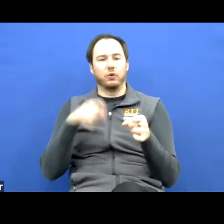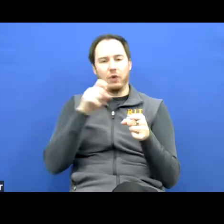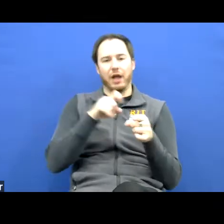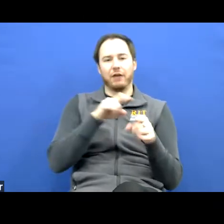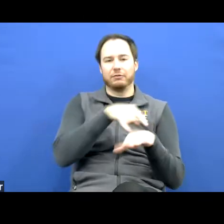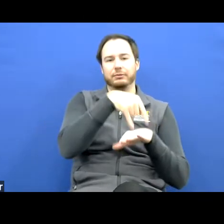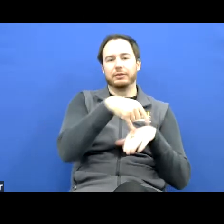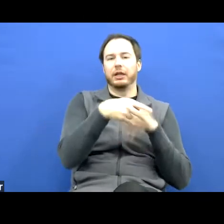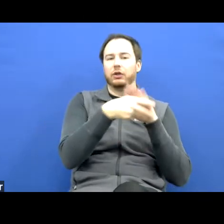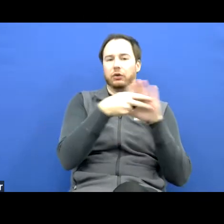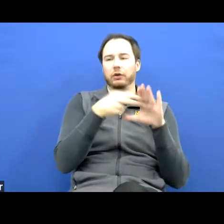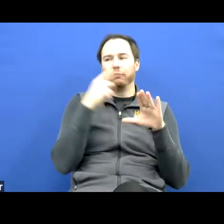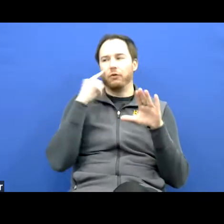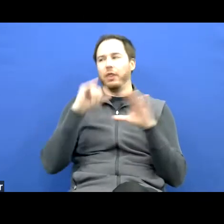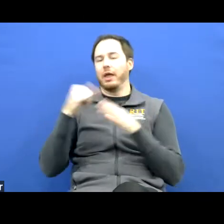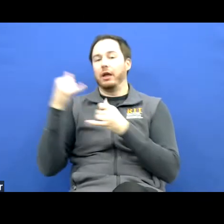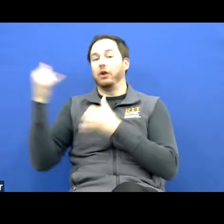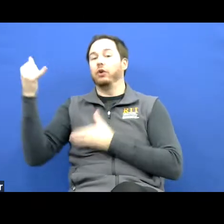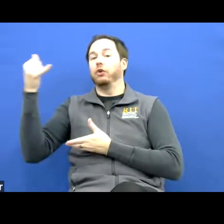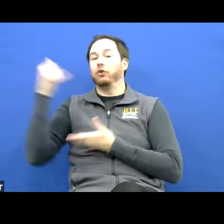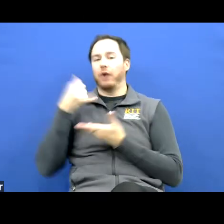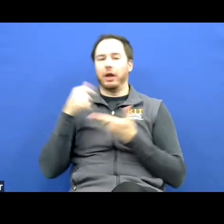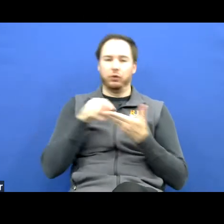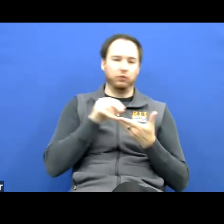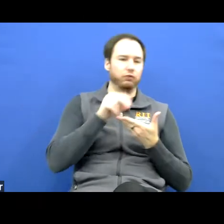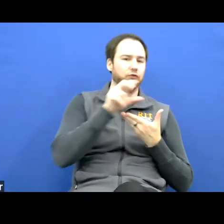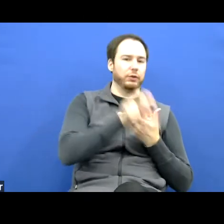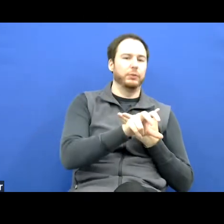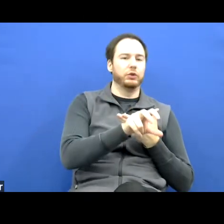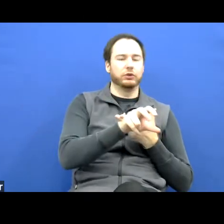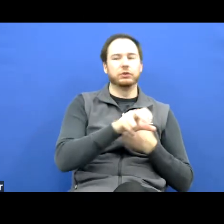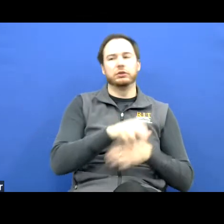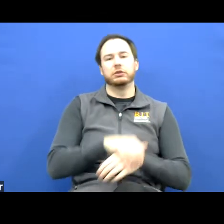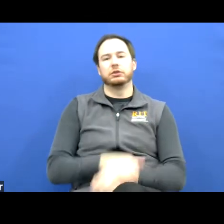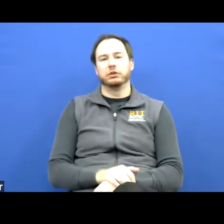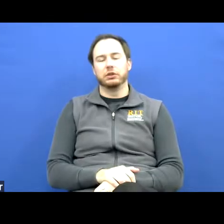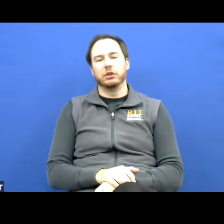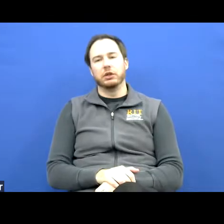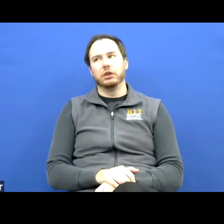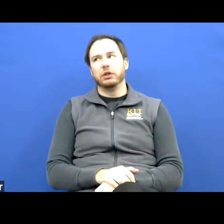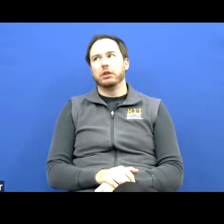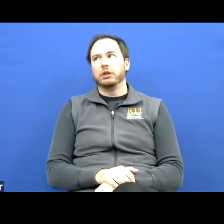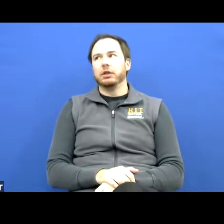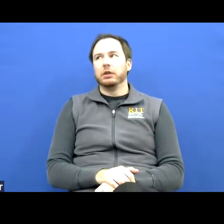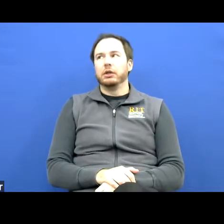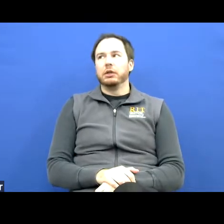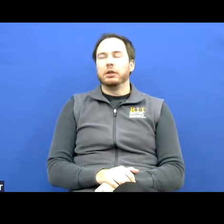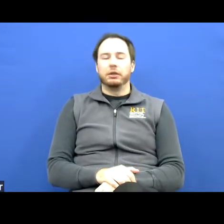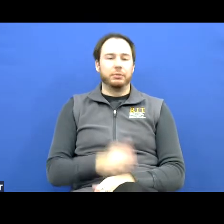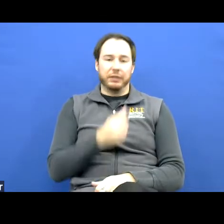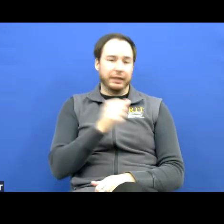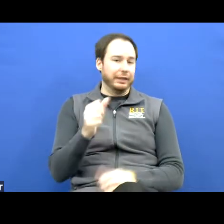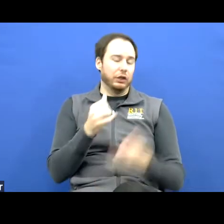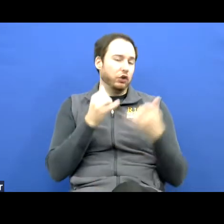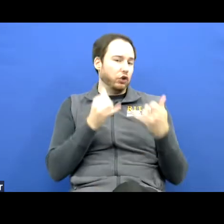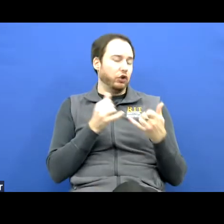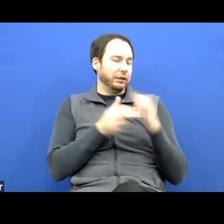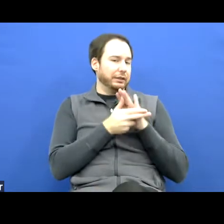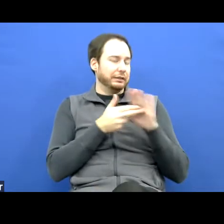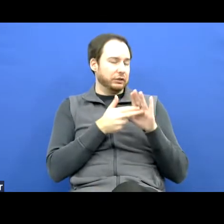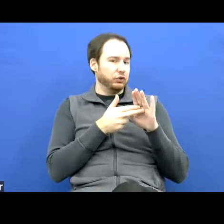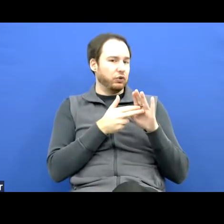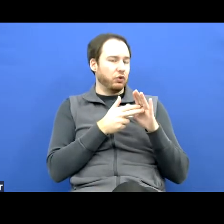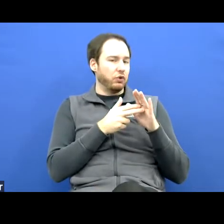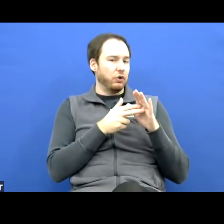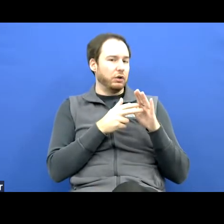to be reimbursed for those expenses. But otherwise, any currently historic designated property